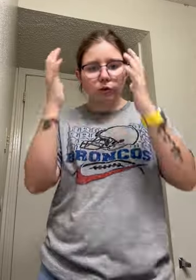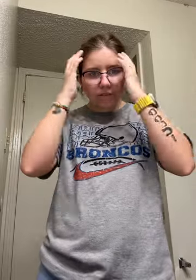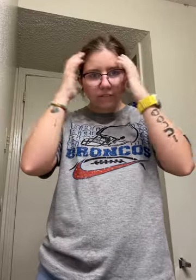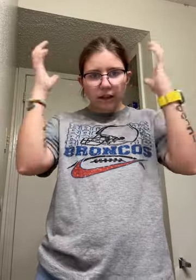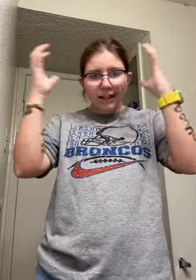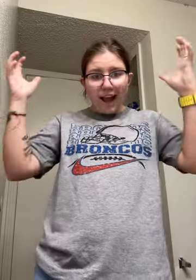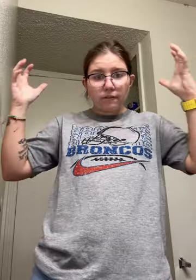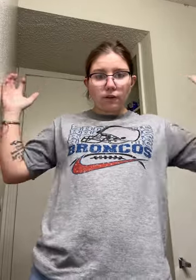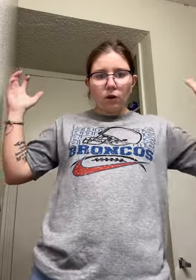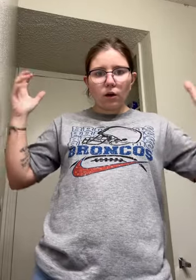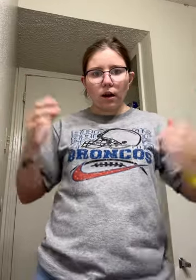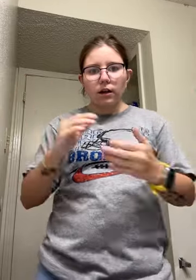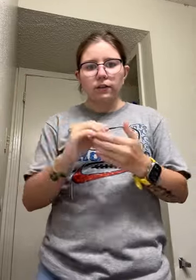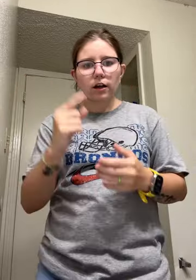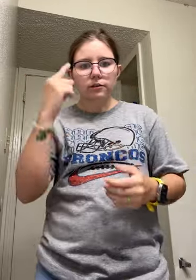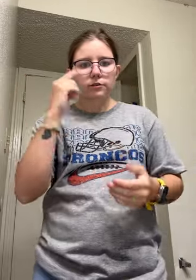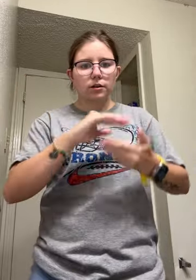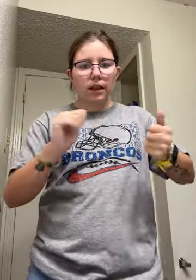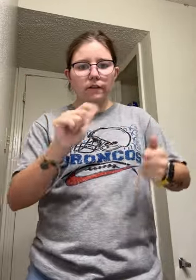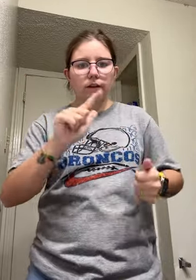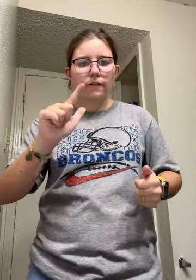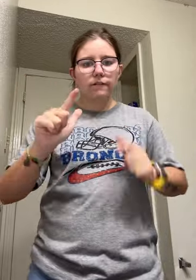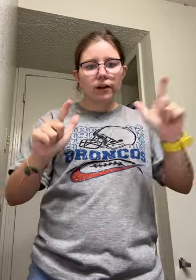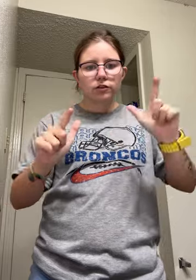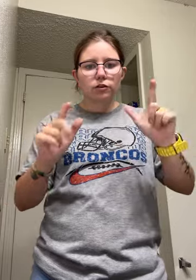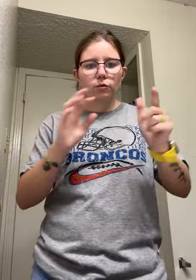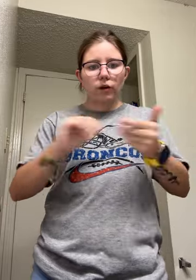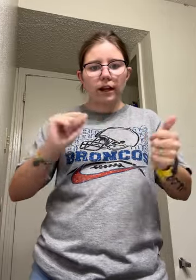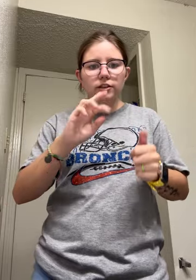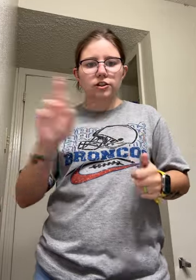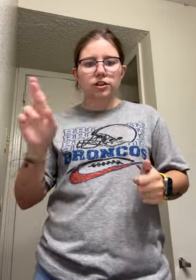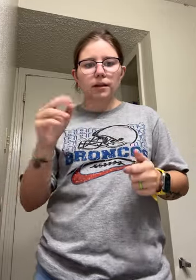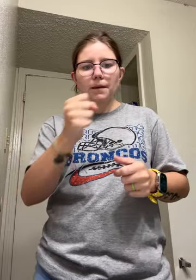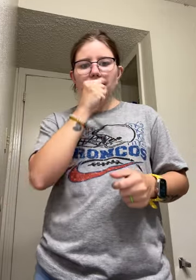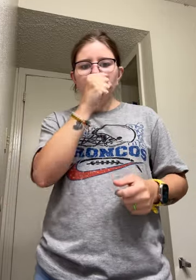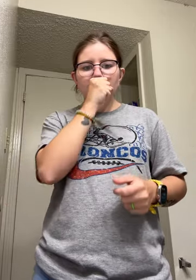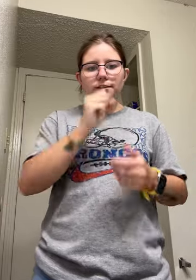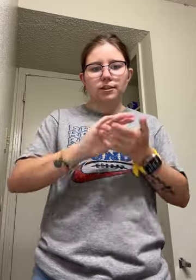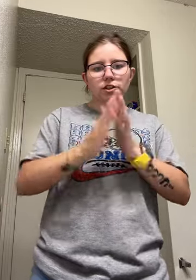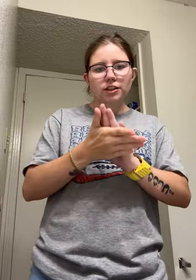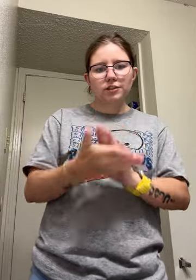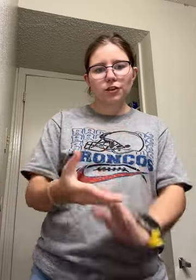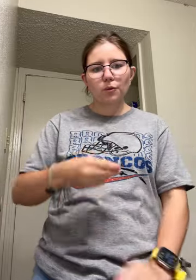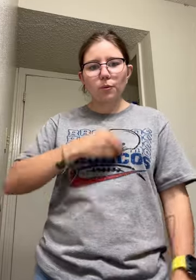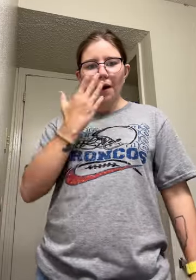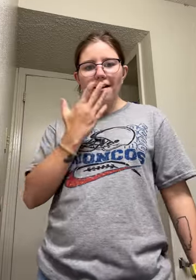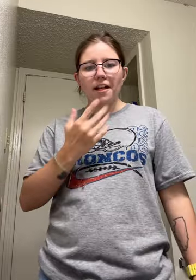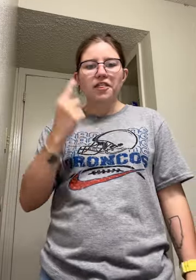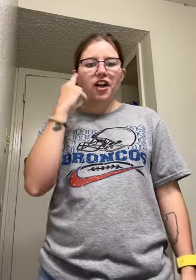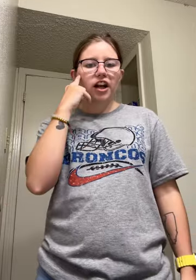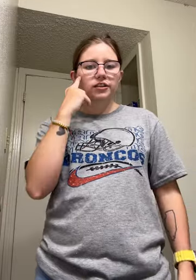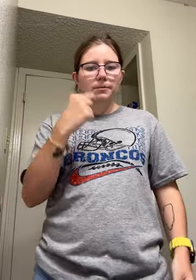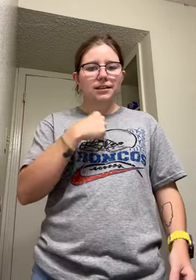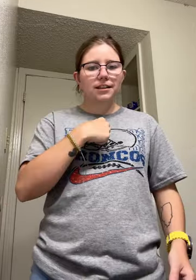grew a fucking Afro. Then I fucked to the left. Then I fucked to the right. I sucked my dick till the shit turned white. I thought to myself,